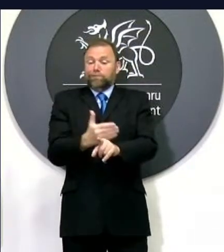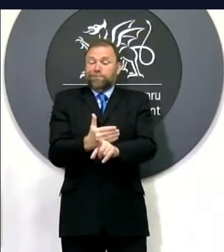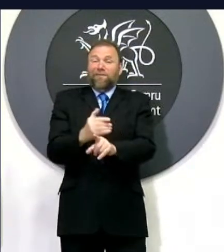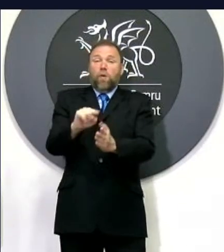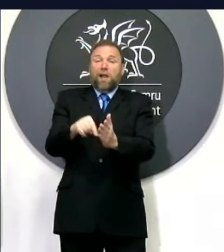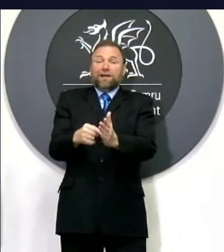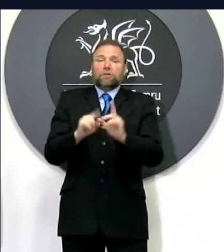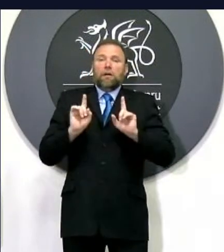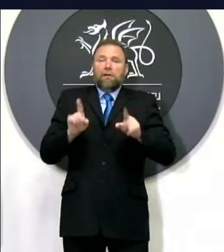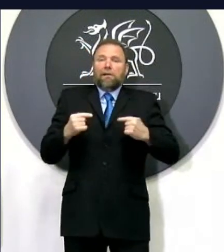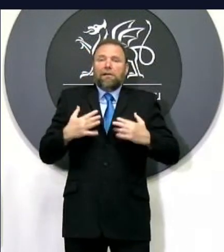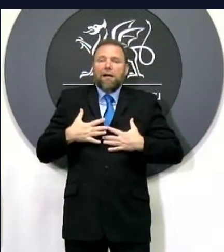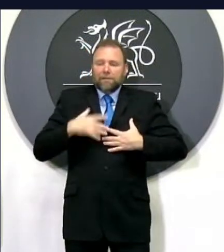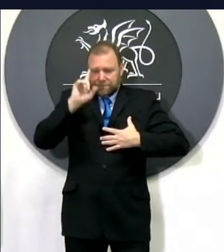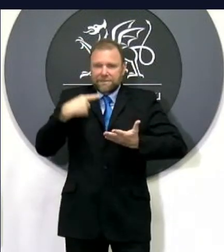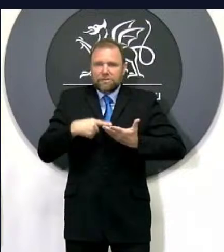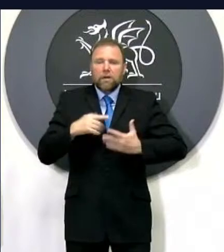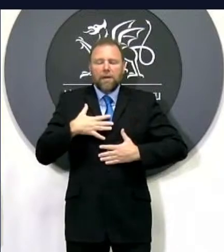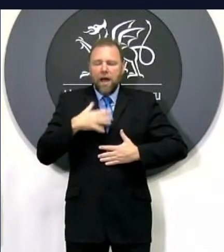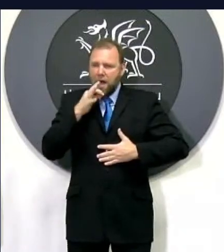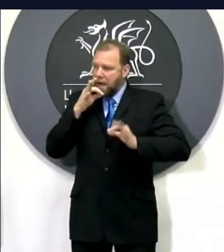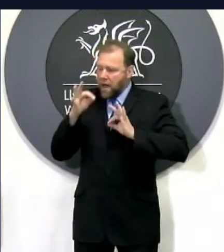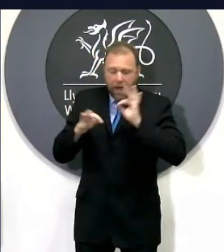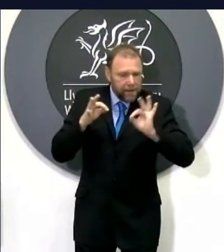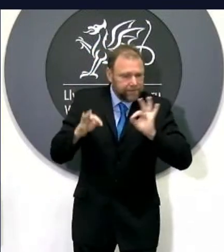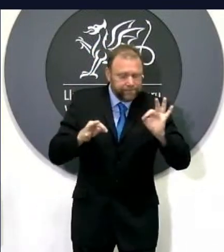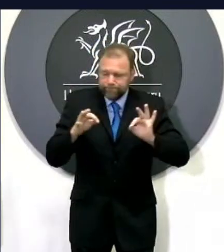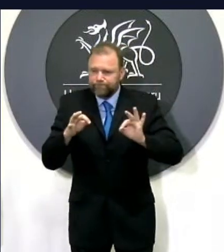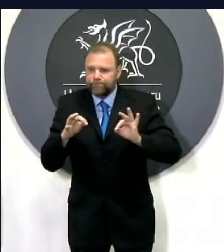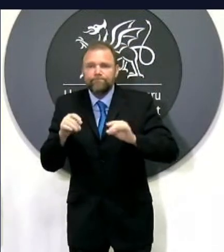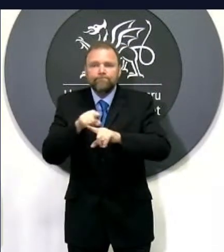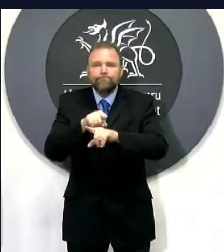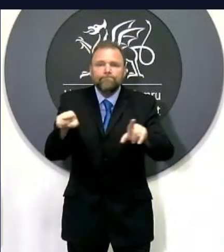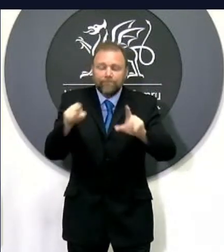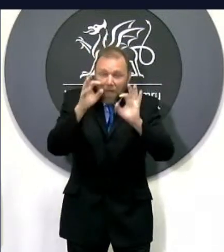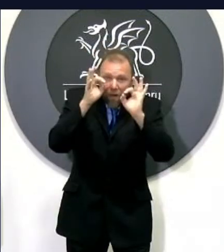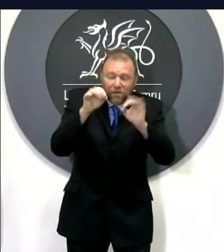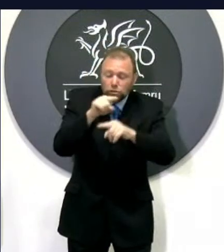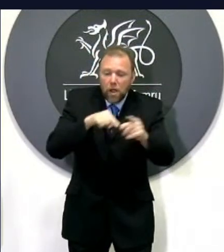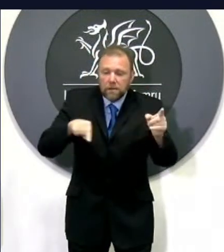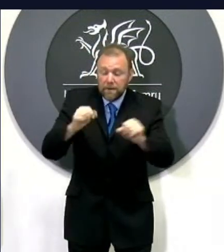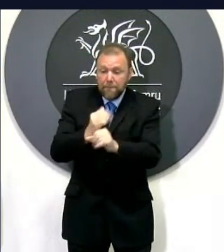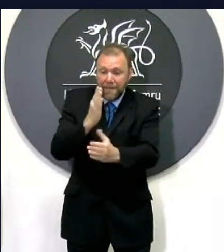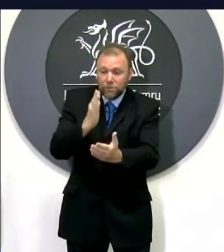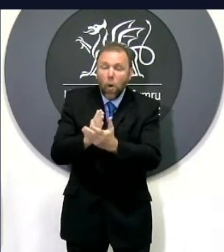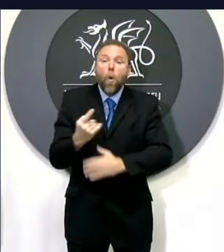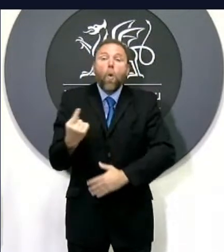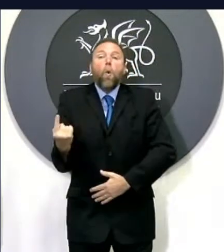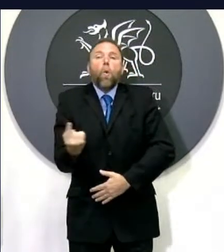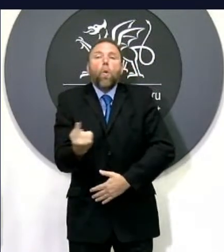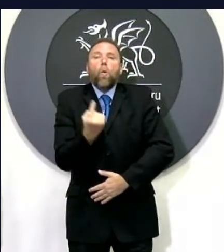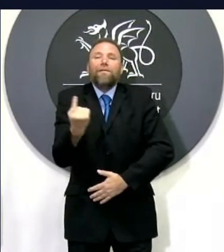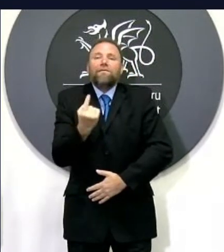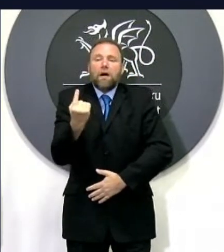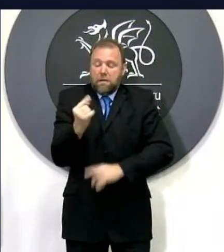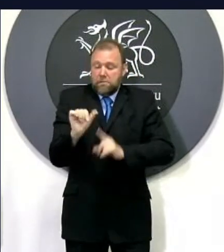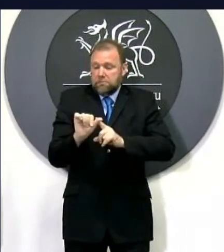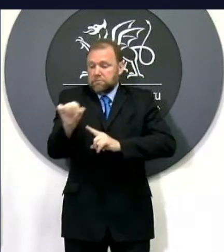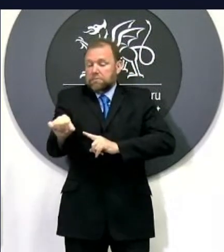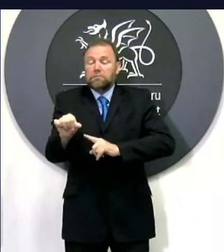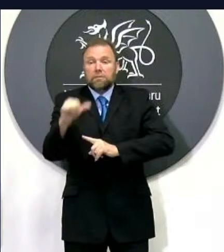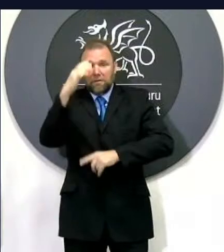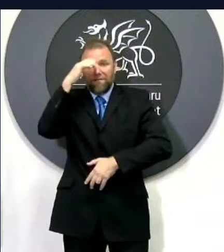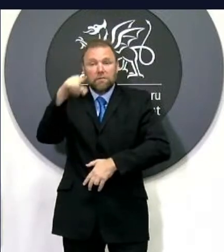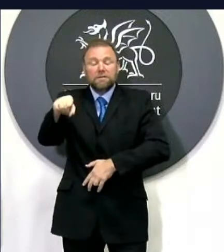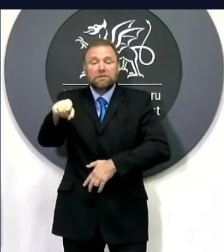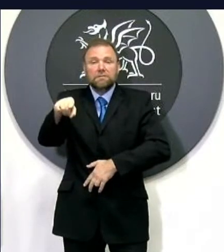period. But I have asked officials of the Welsh Government to make sure that whoever is in government after the 6th of May, there